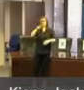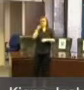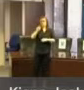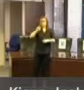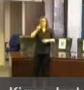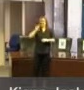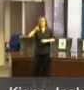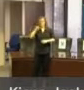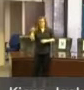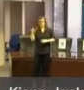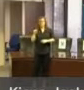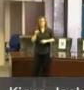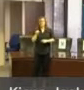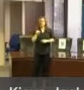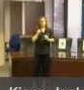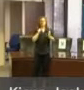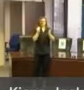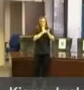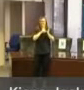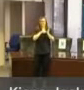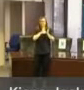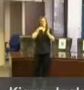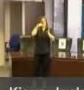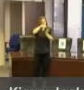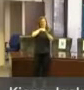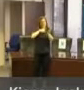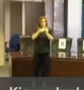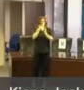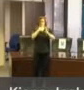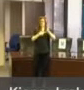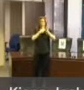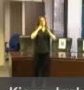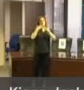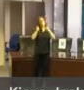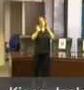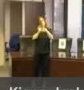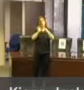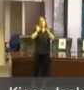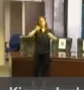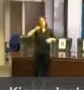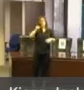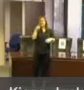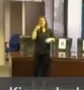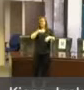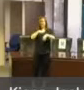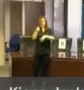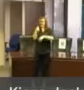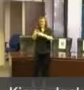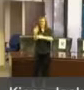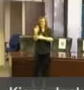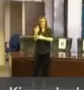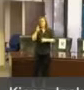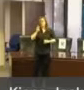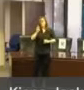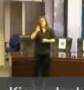We will have a public comment hearing on these rules on September 16th at 11 a.m. This will be a WebEx virtual